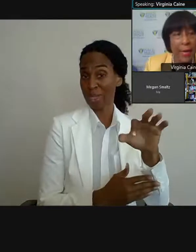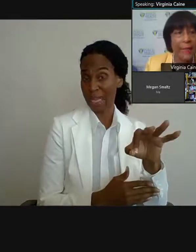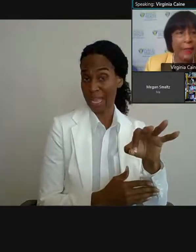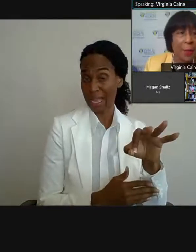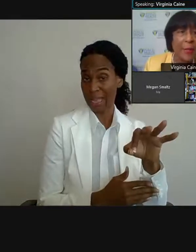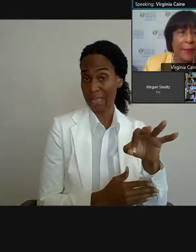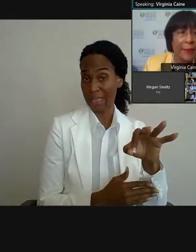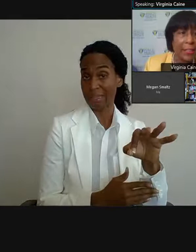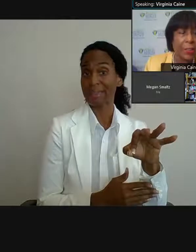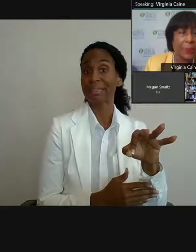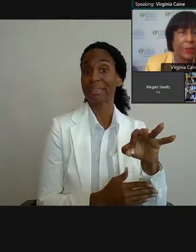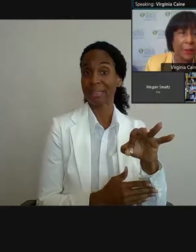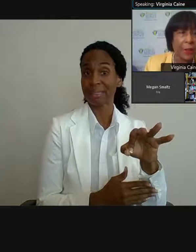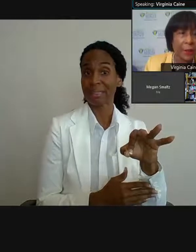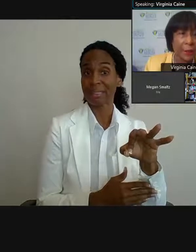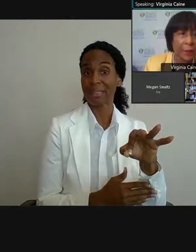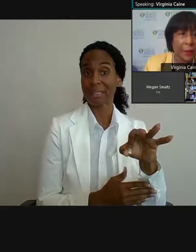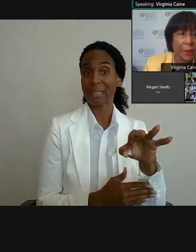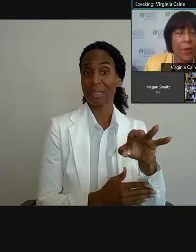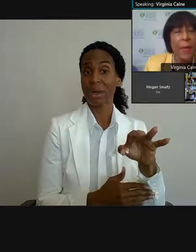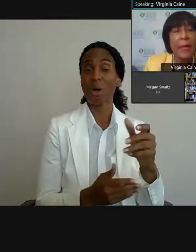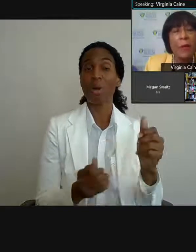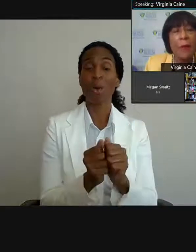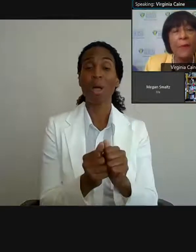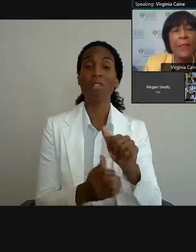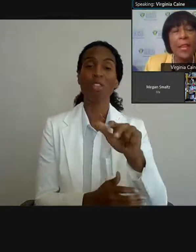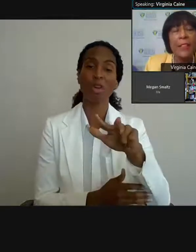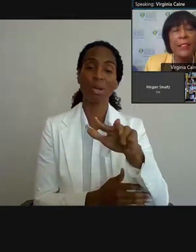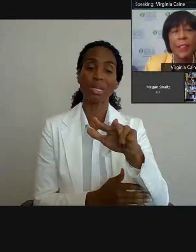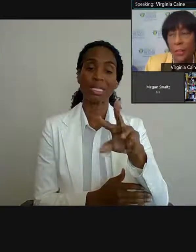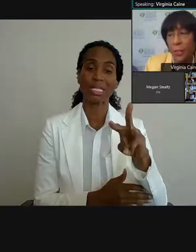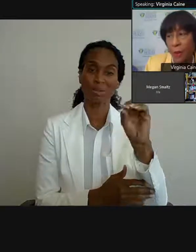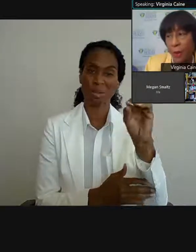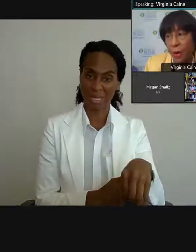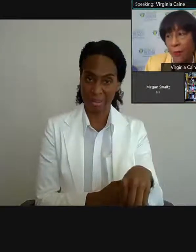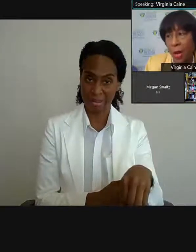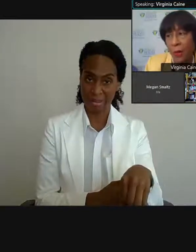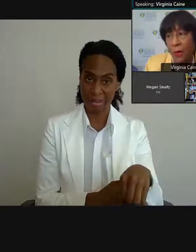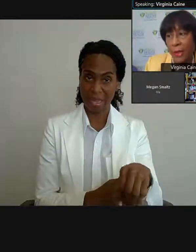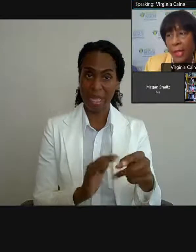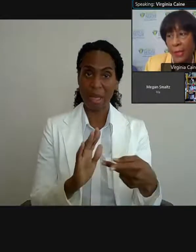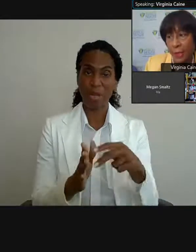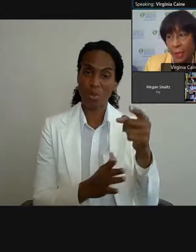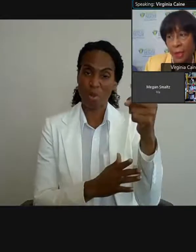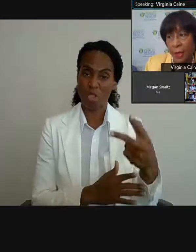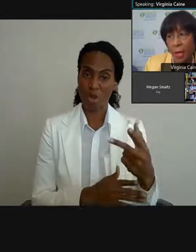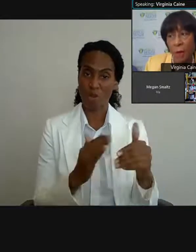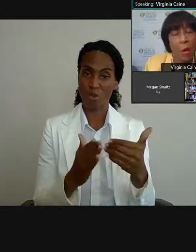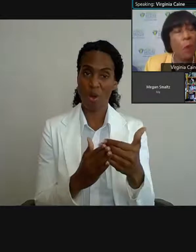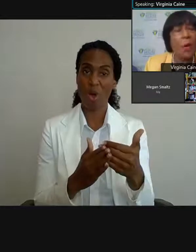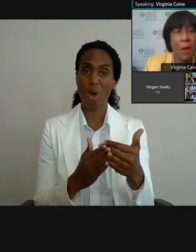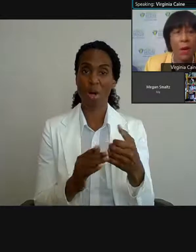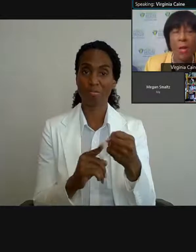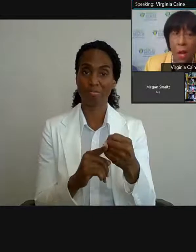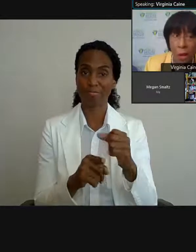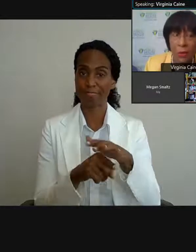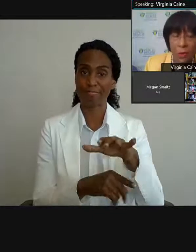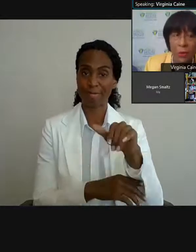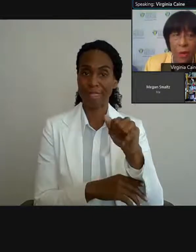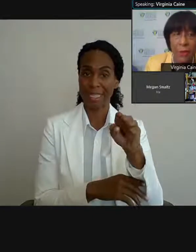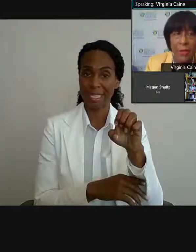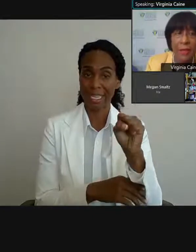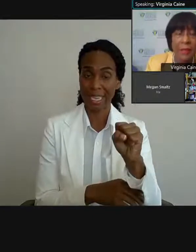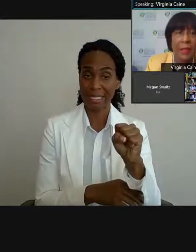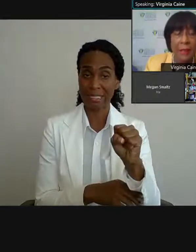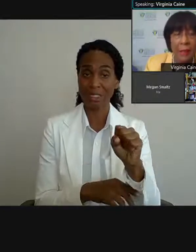39-year-olds at 36%. So they're making roughly at least a third of all our cases. But we are